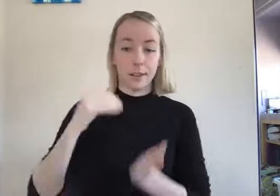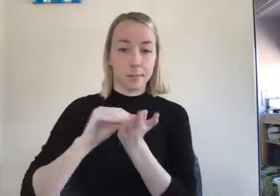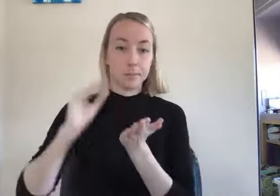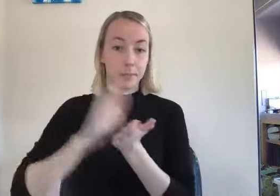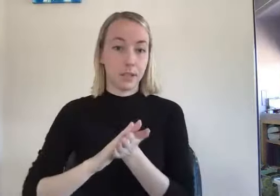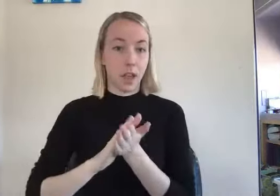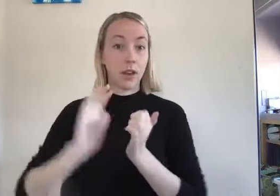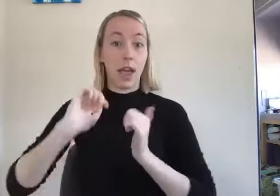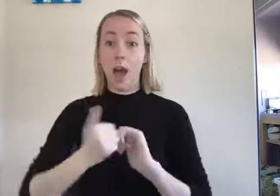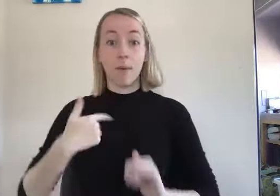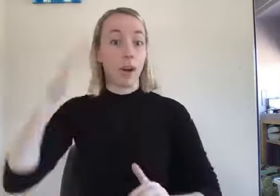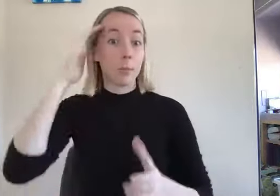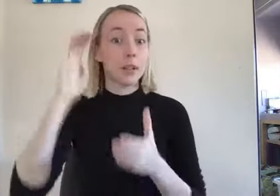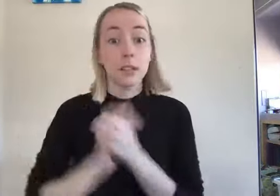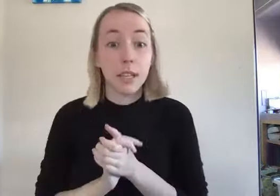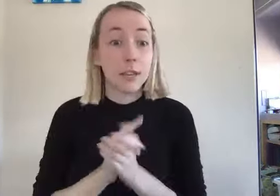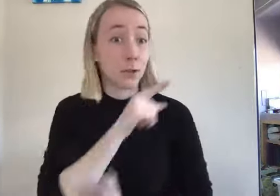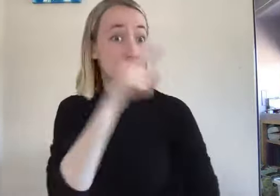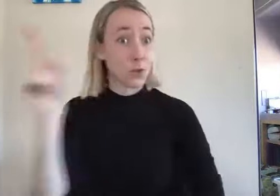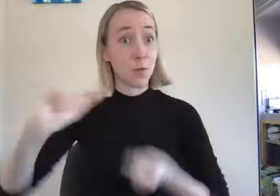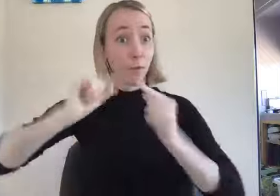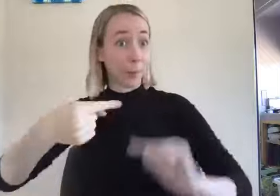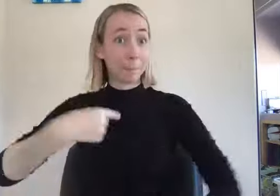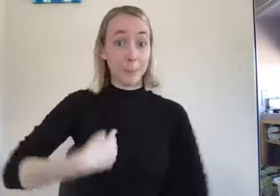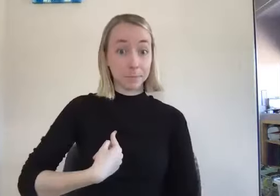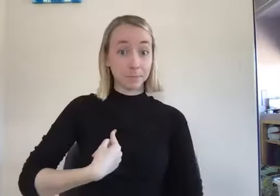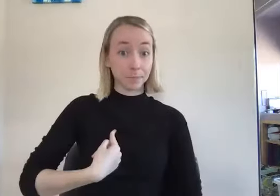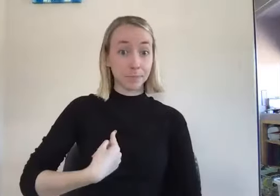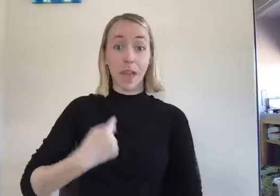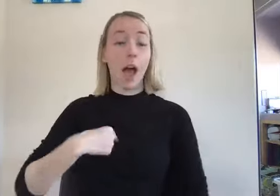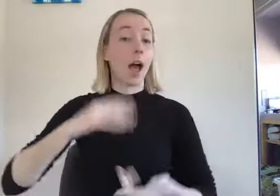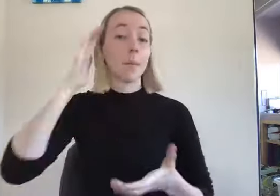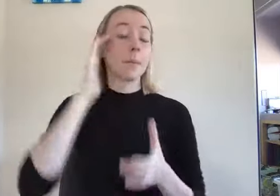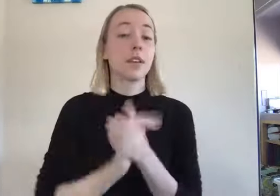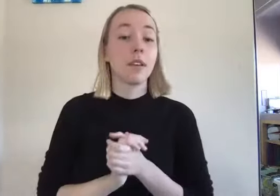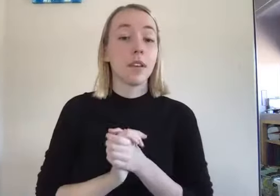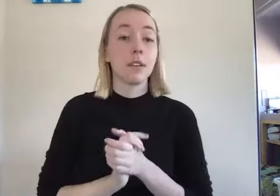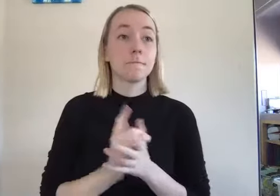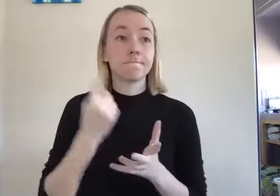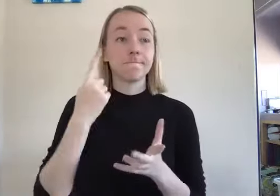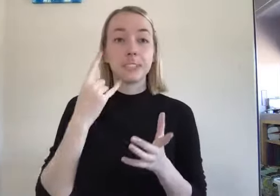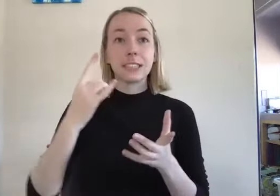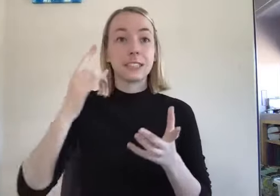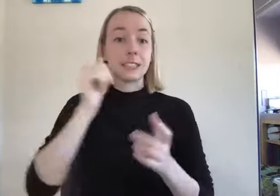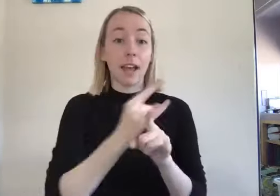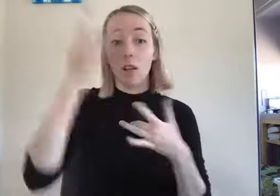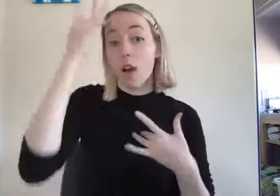I make a memorandum of how I believe you have hurt me, how I believe the alcoholic has hurt me.